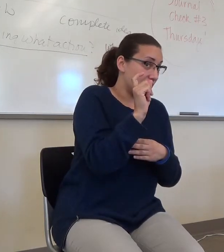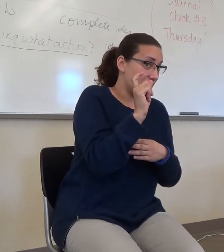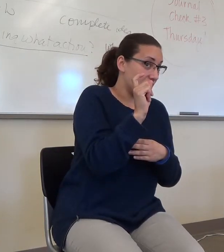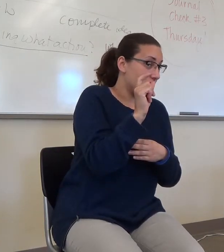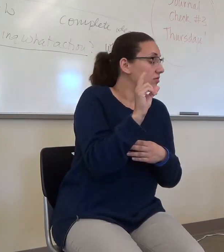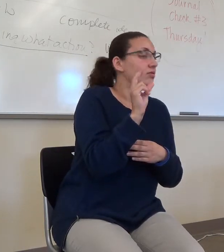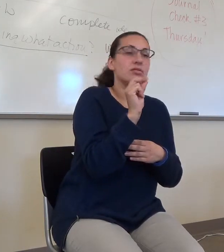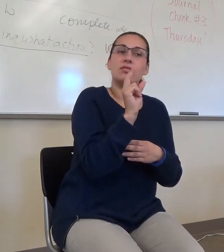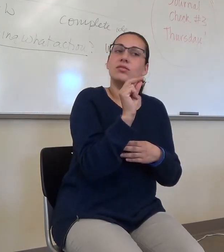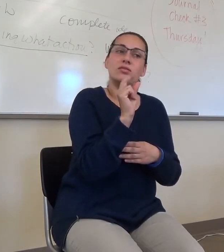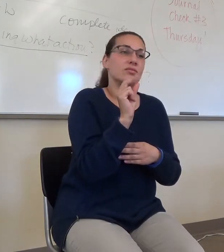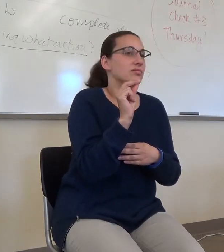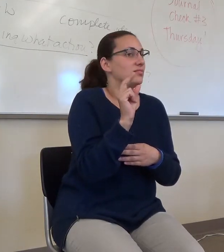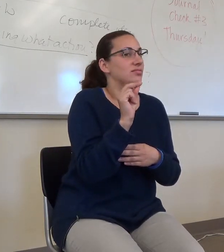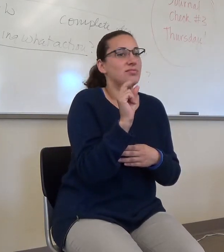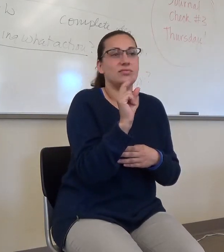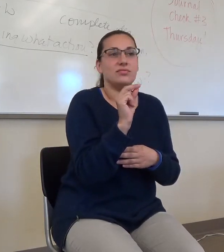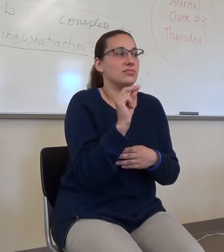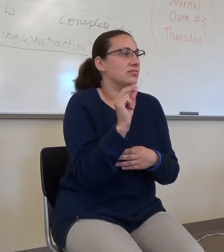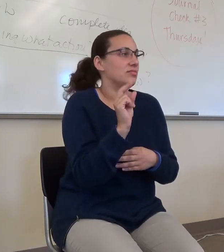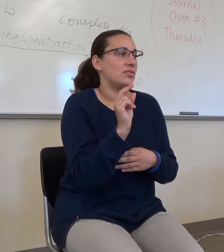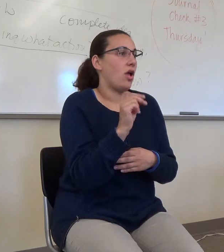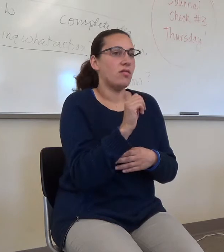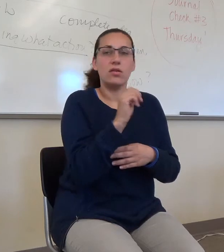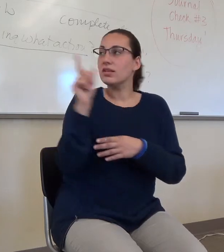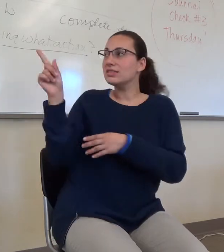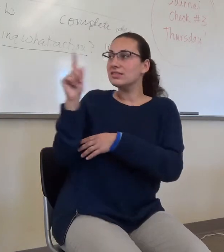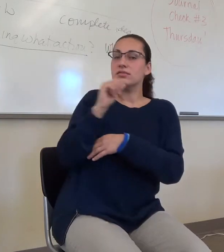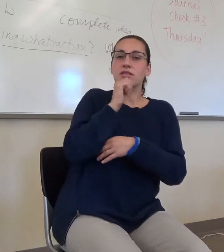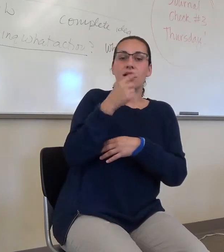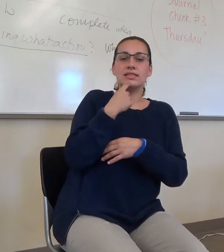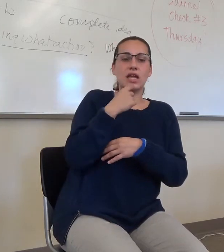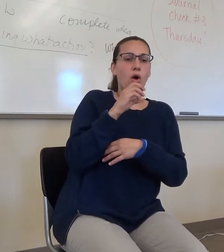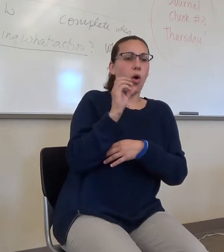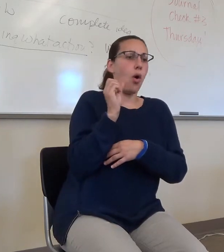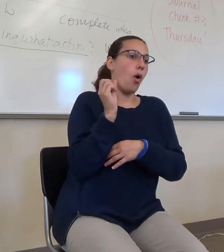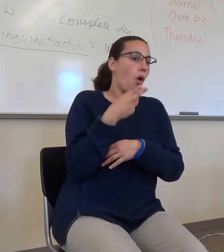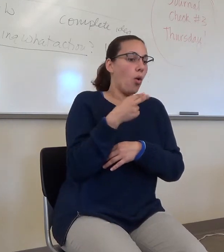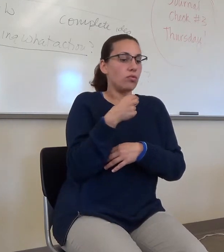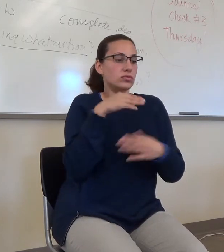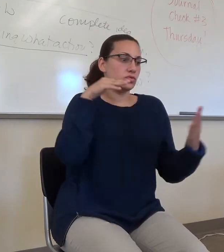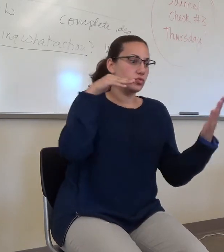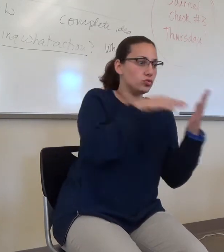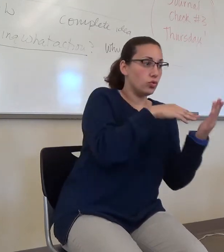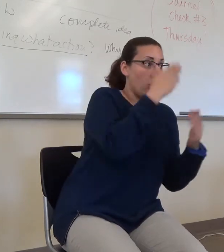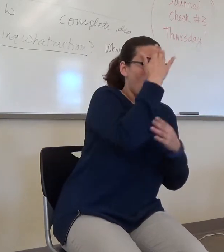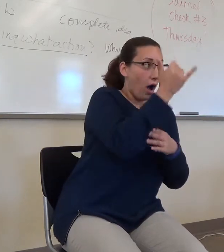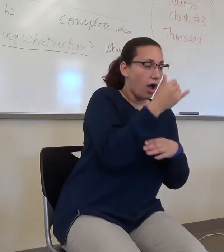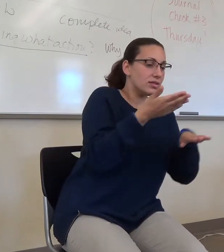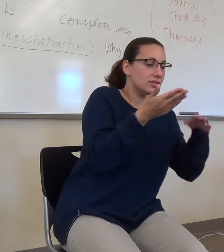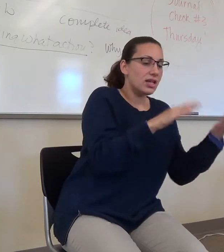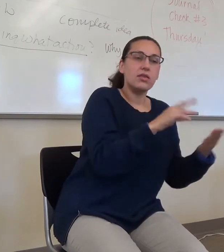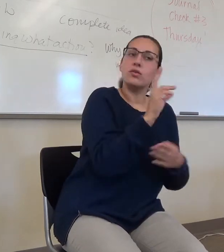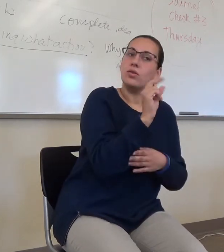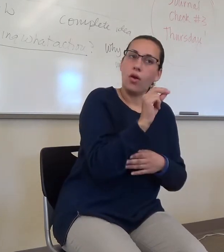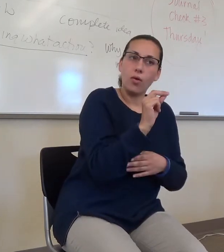No. They're not saying that the deaths are the problem. They're suing for